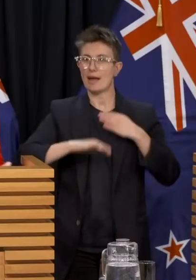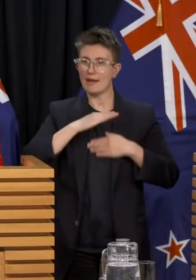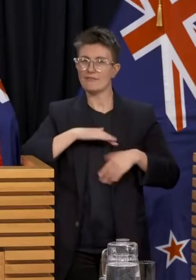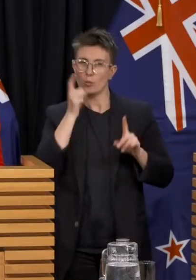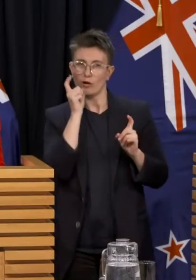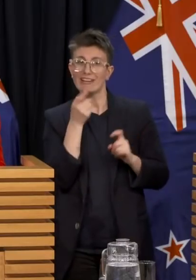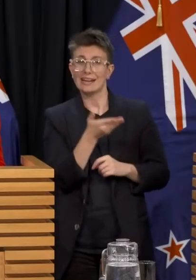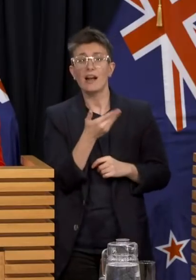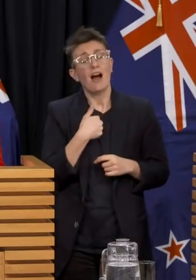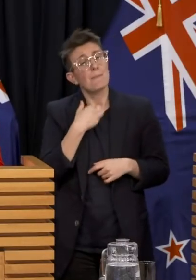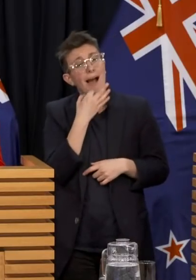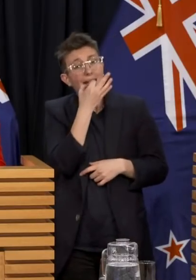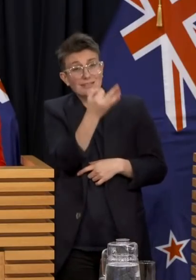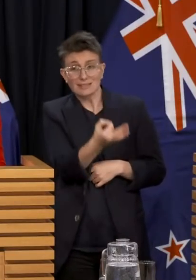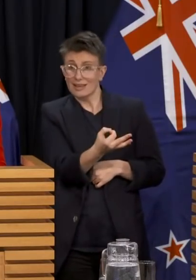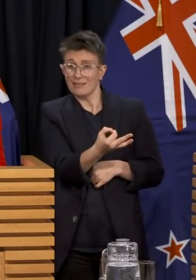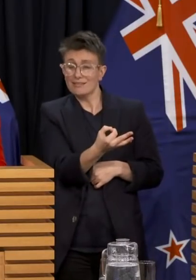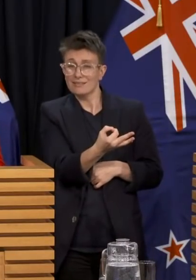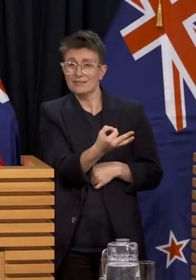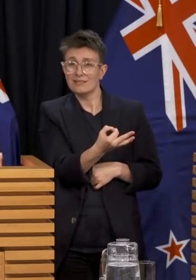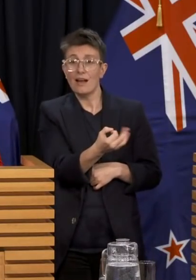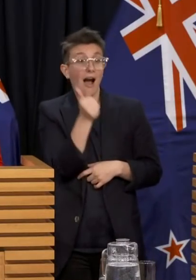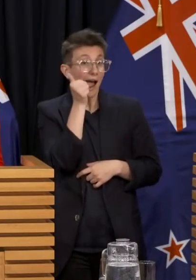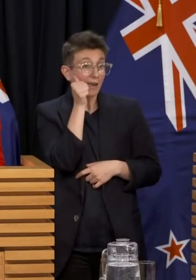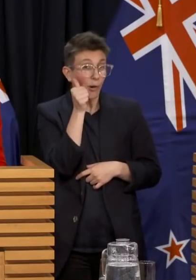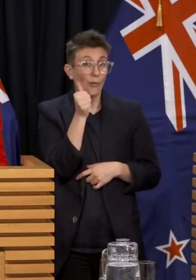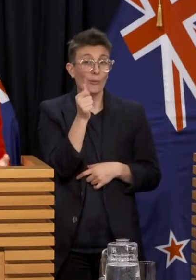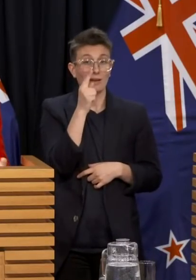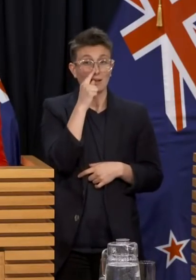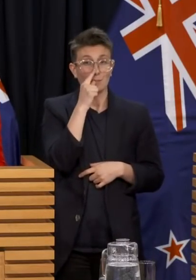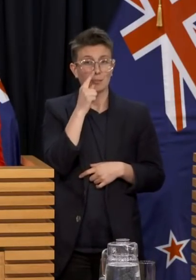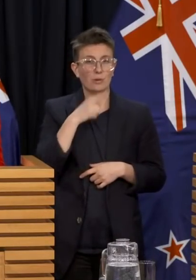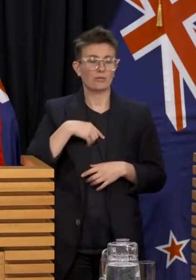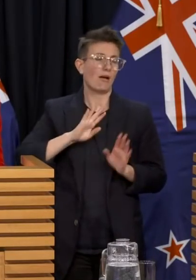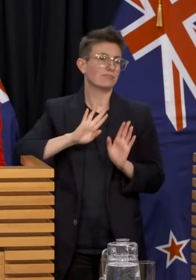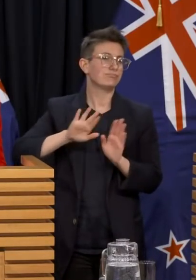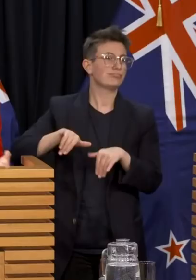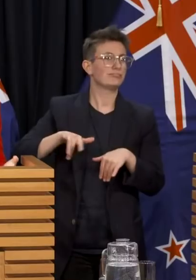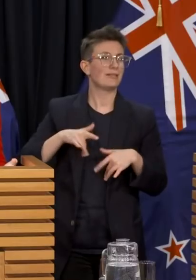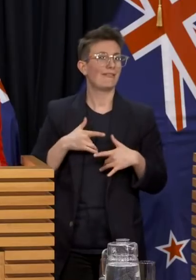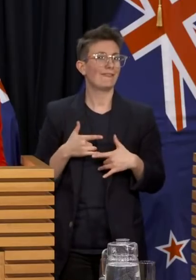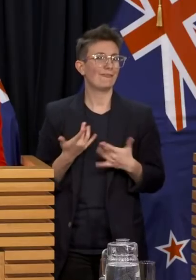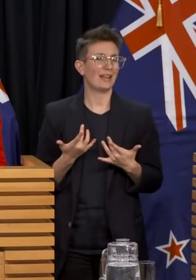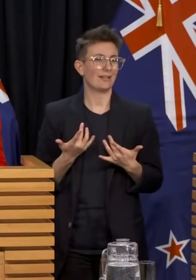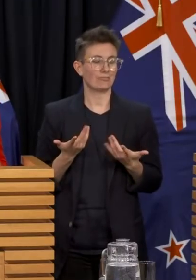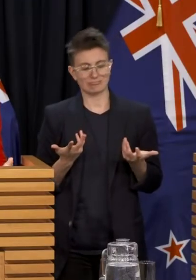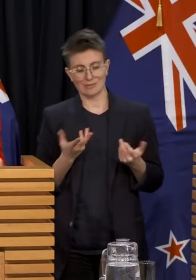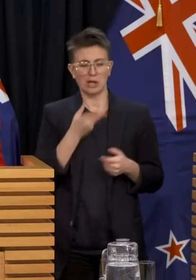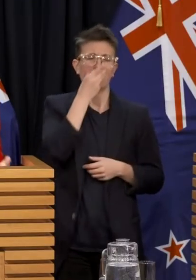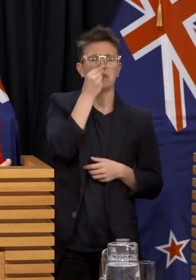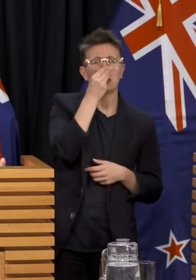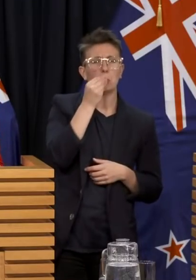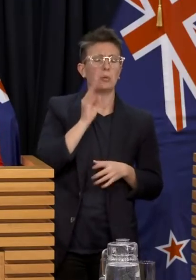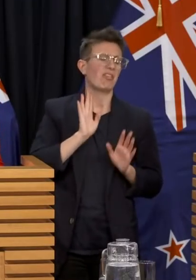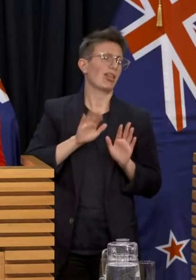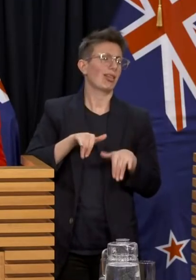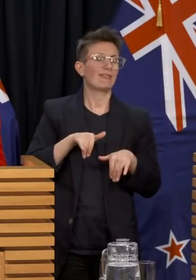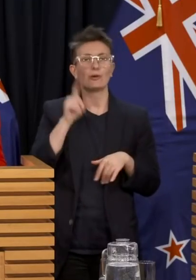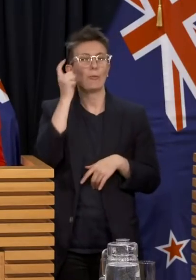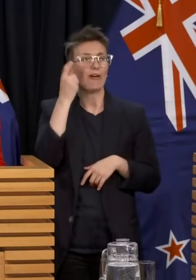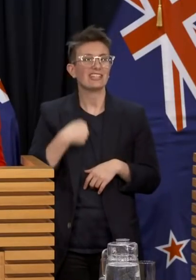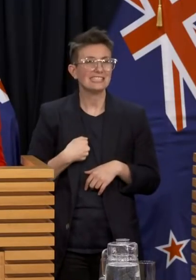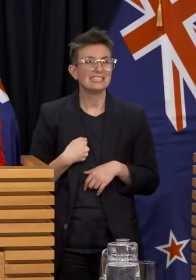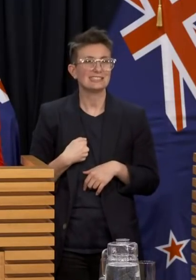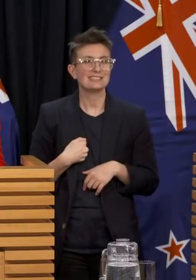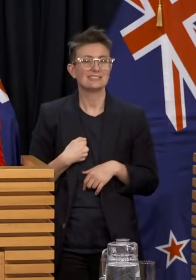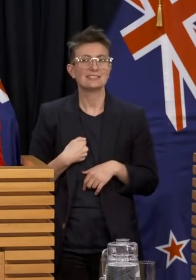I know that, of course, people will often tend to be a bit dismissive. They'll feel like perhaps what they've got is just a flu and they don't need to worry. It